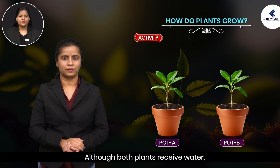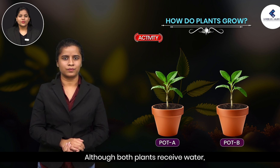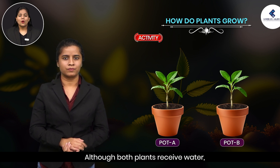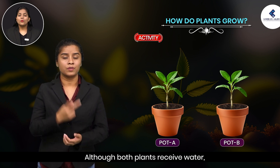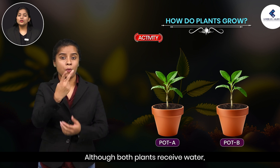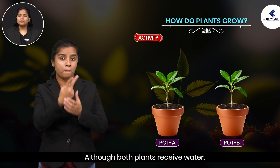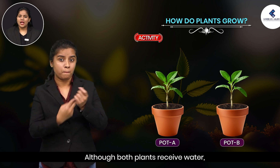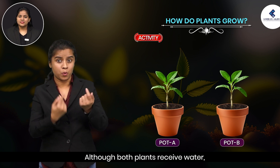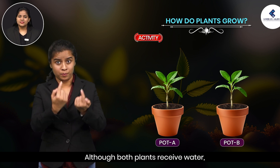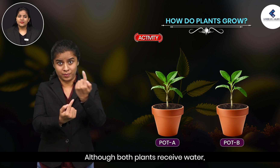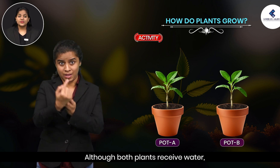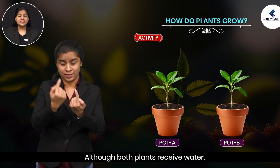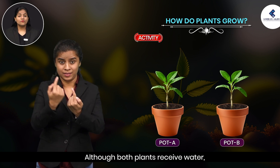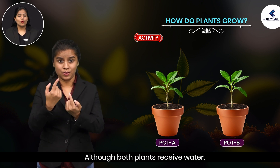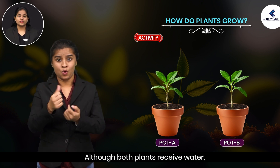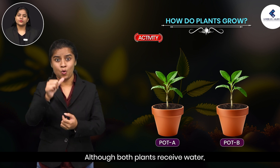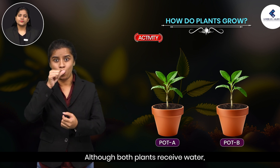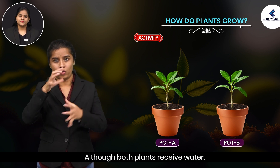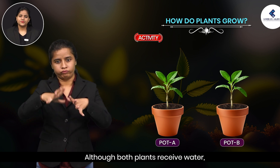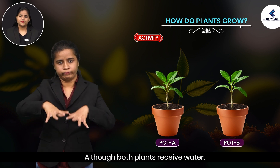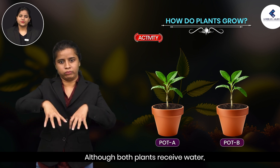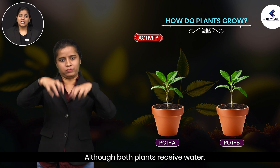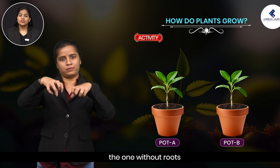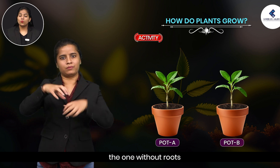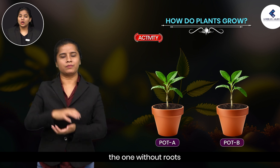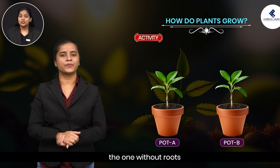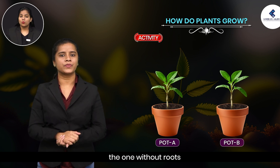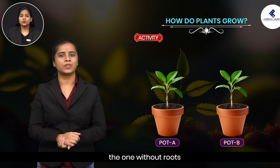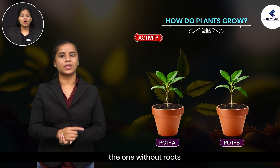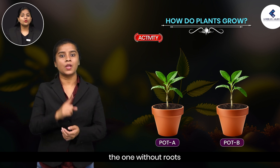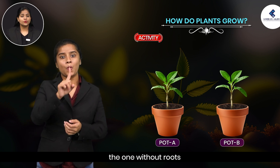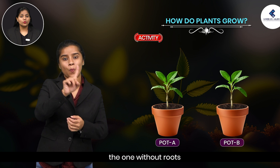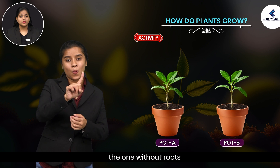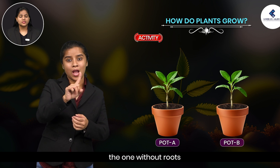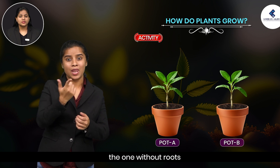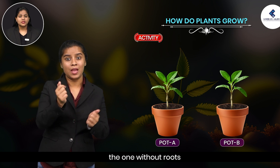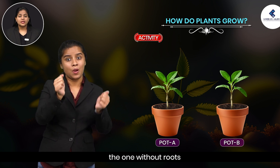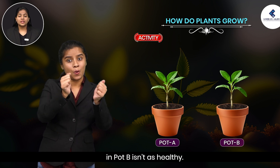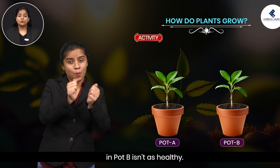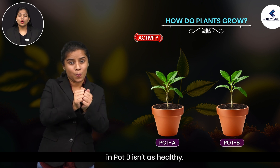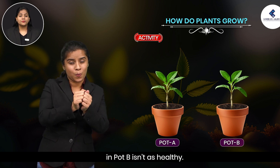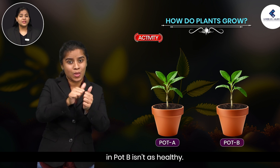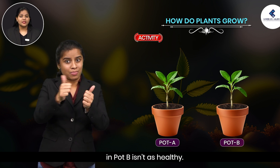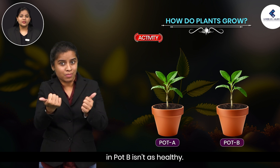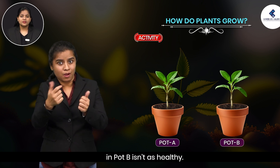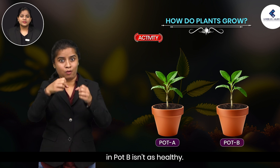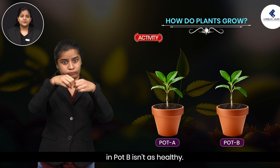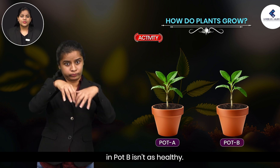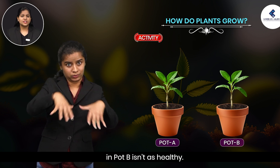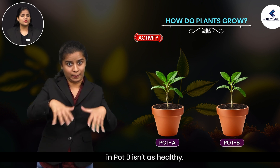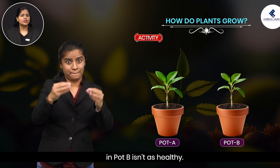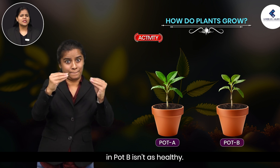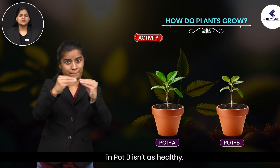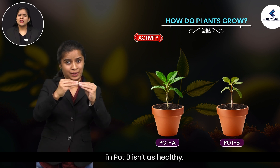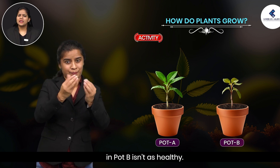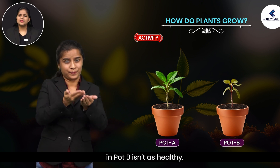Although both plants receive water, the one without roots in pot B